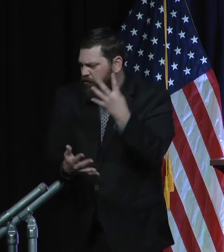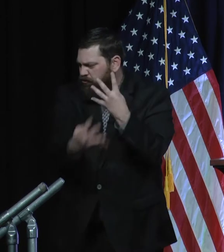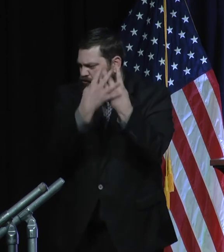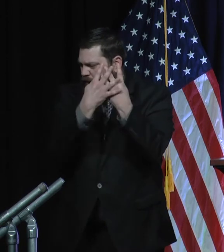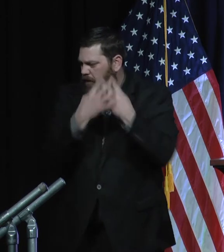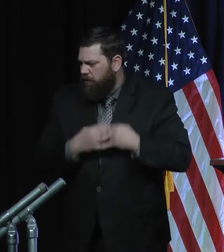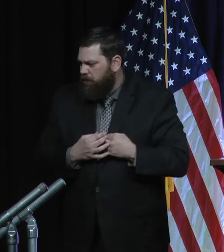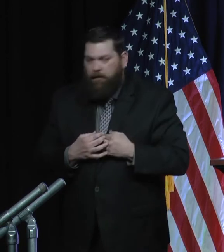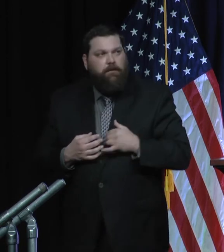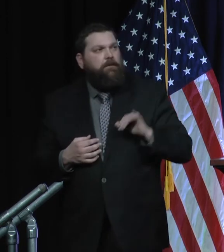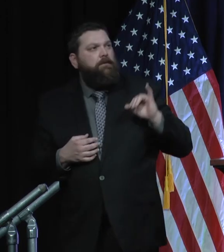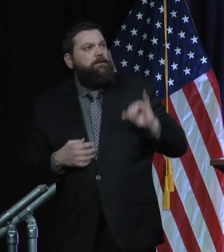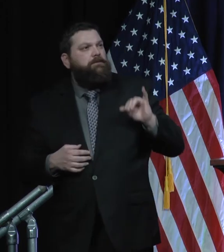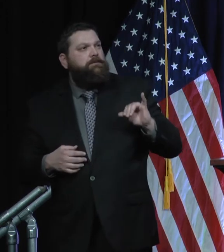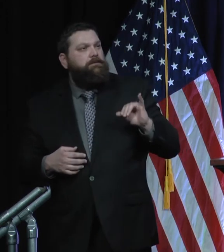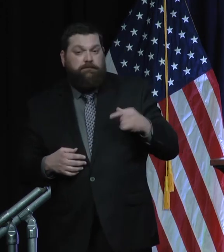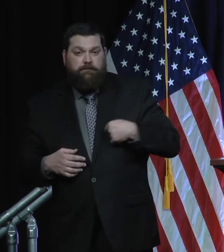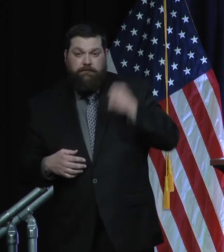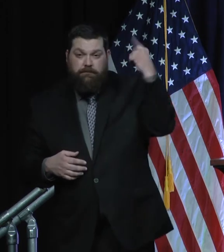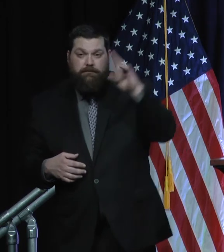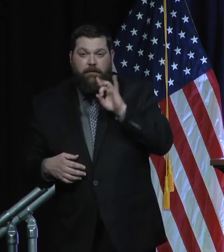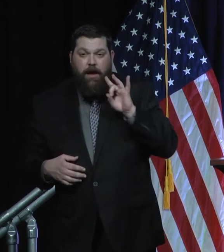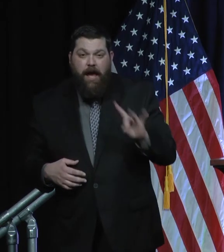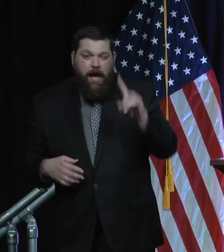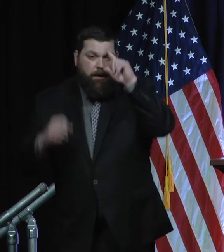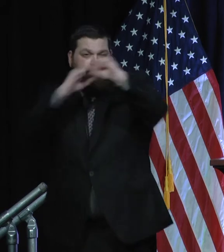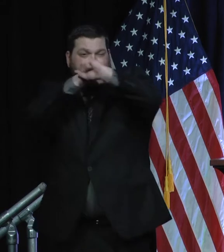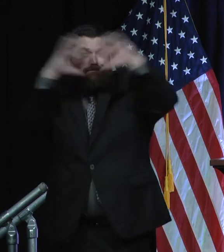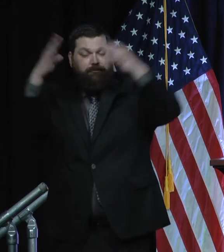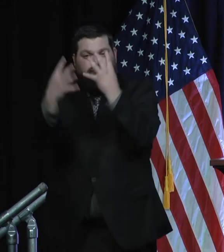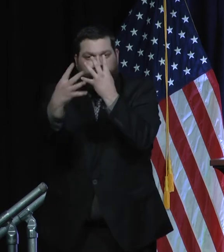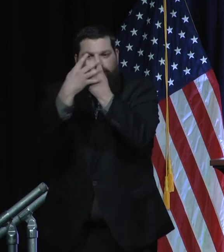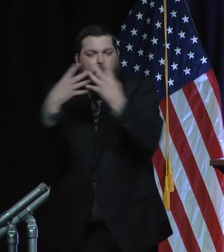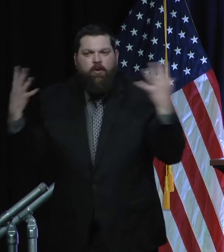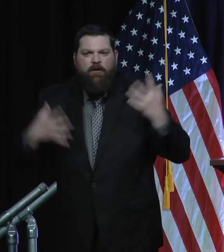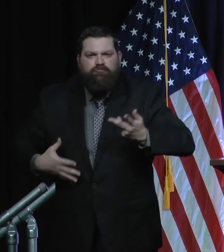was like. Concrete bars, dogs, fences, guards everywhere.